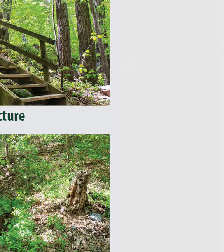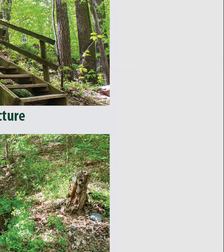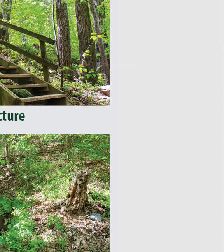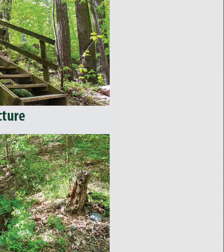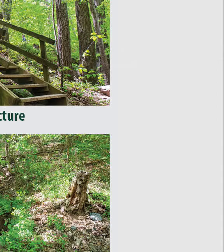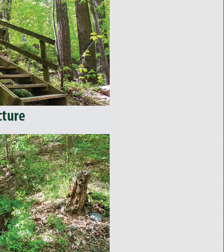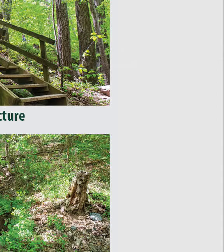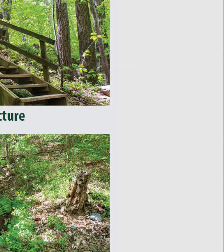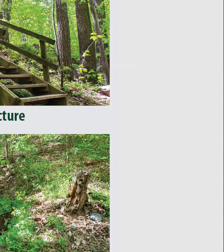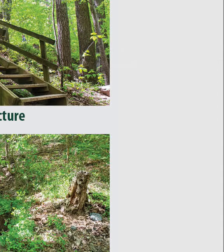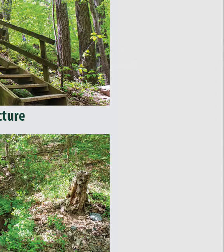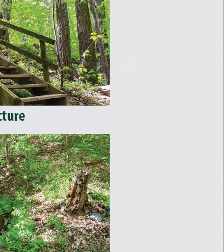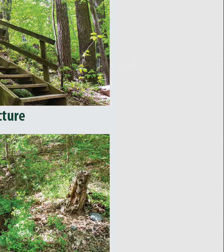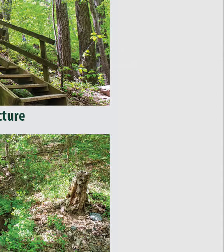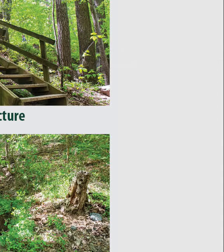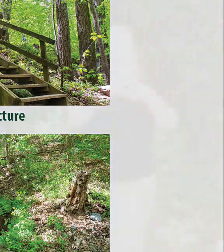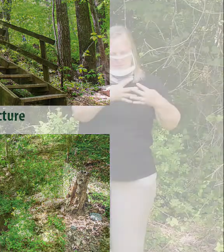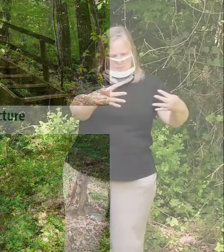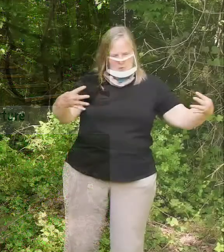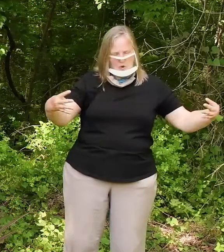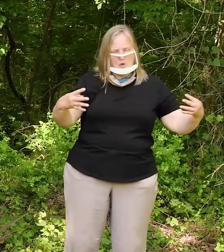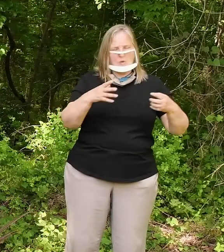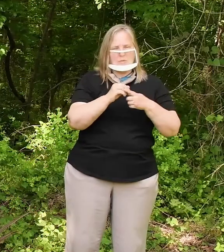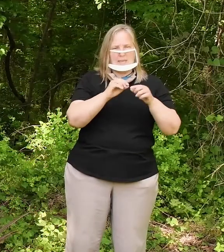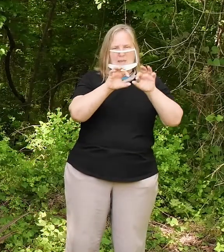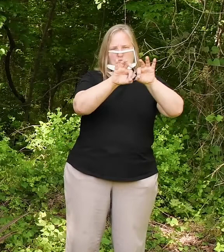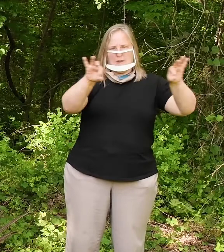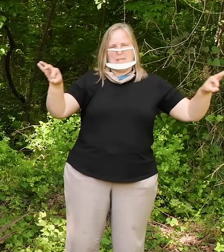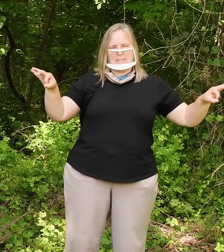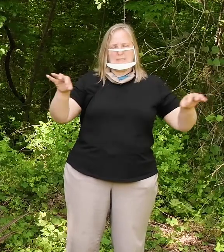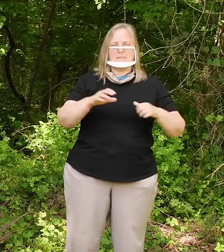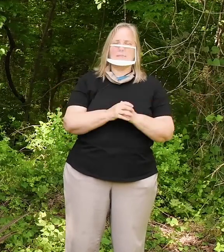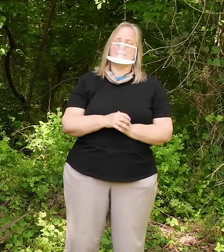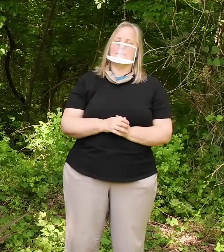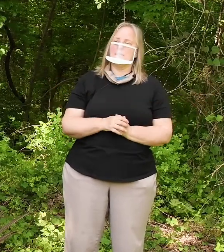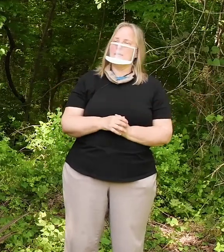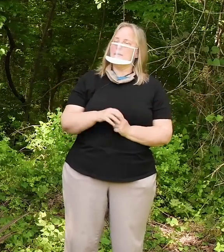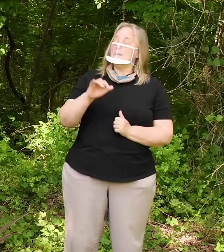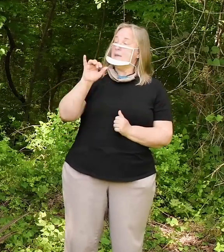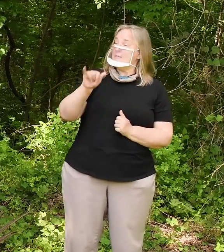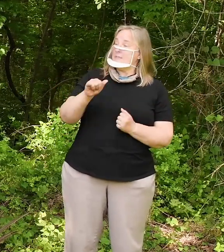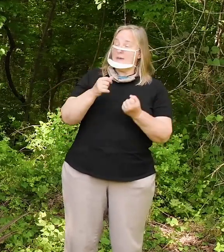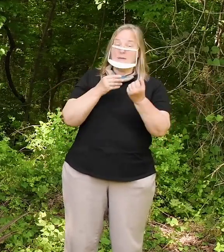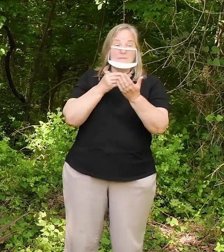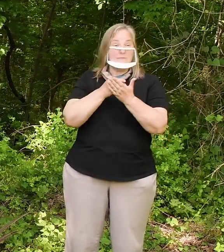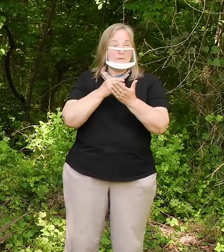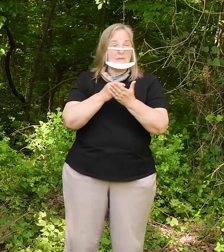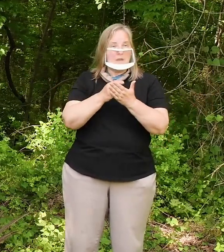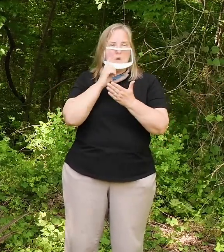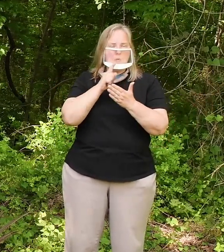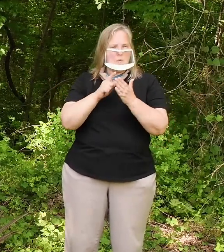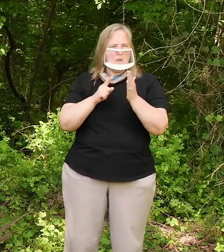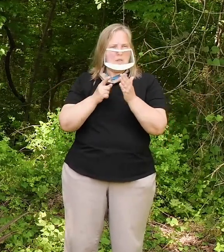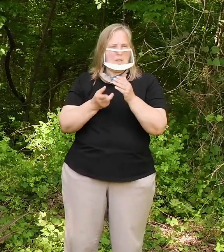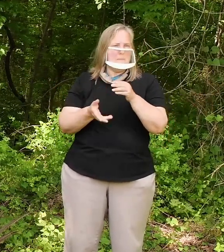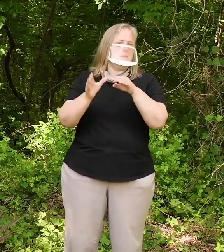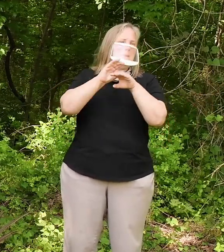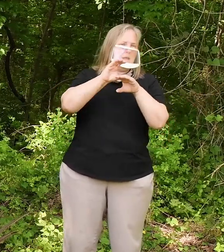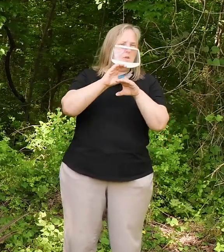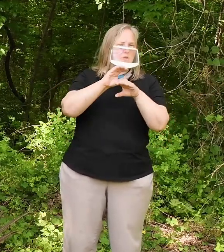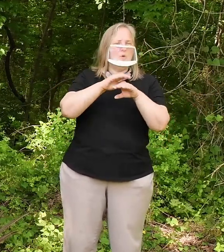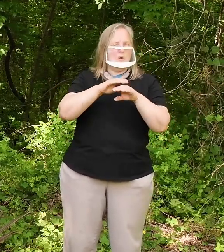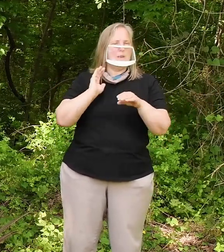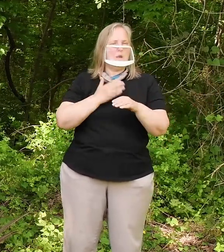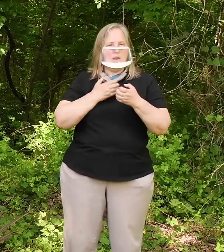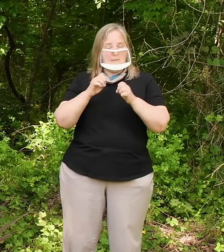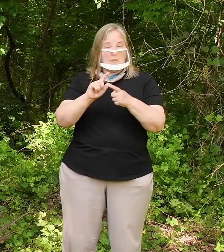walls and railings. This funding will build on our efforts to